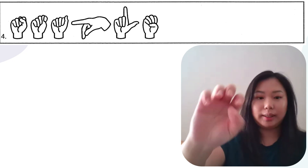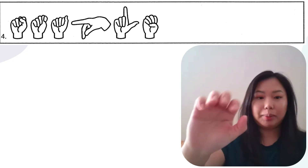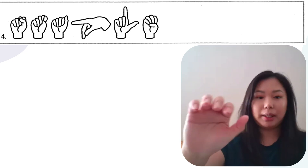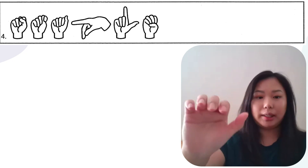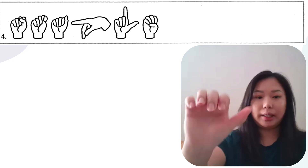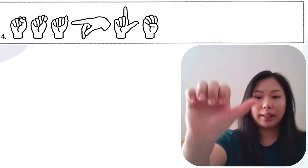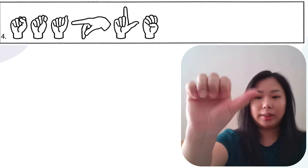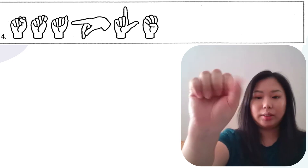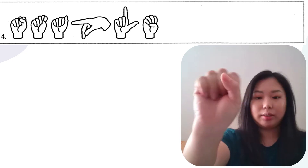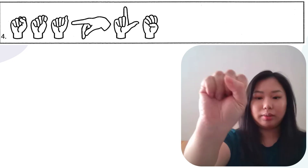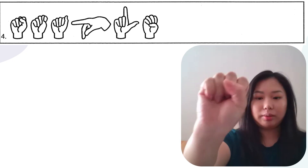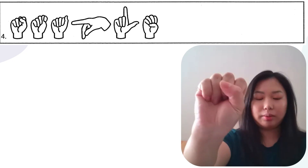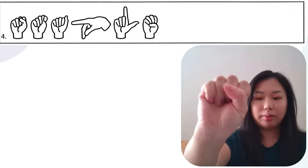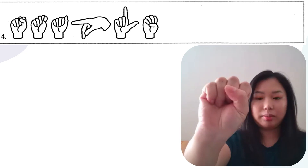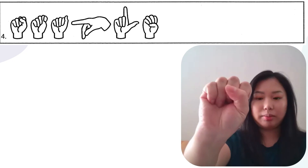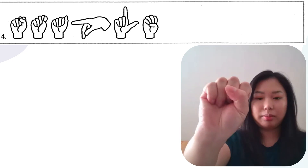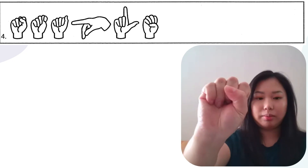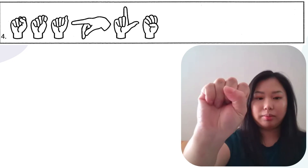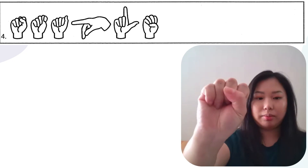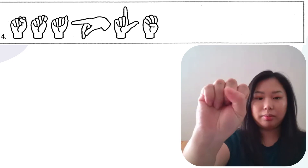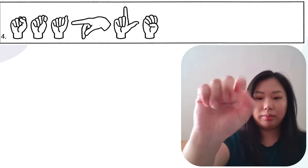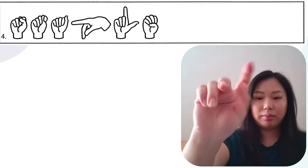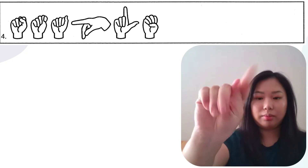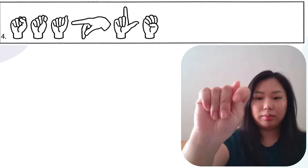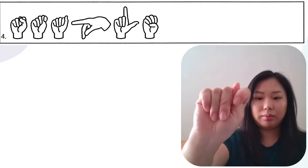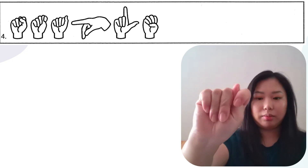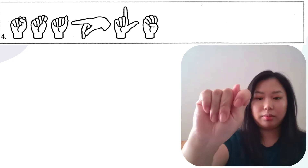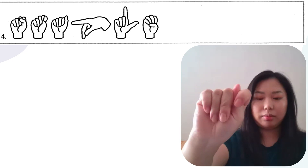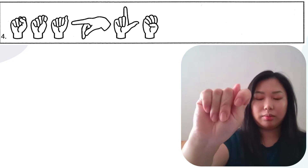I'll spell it again.